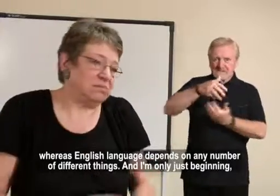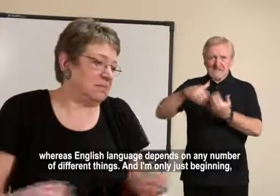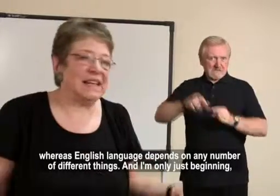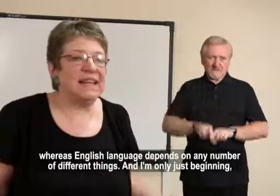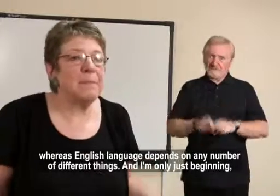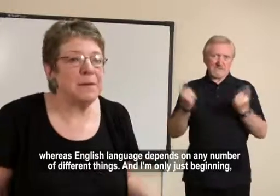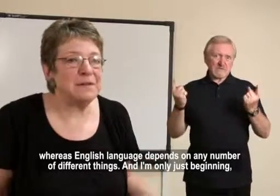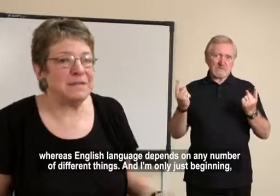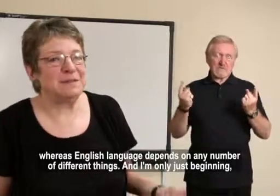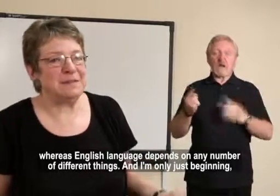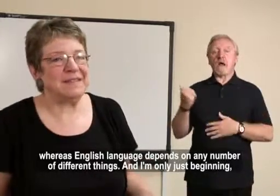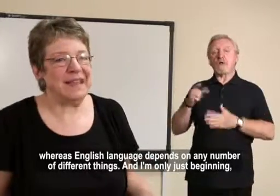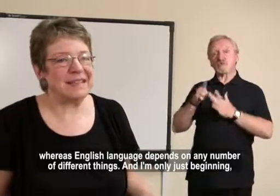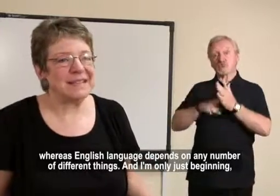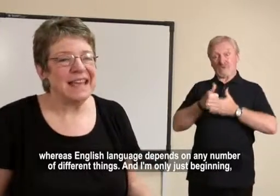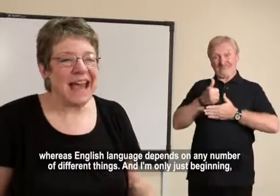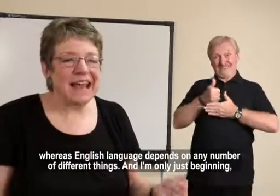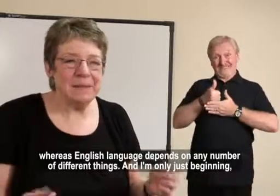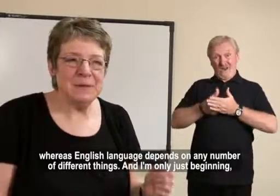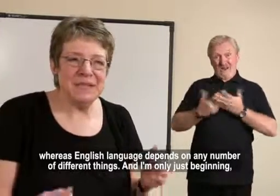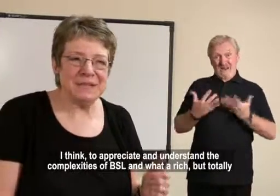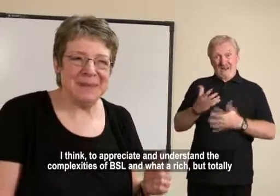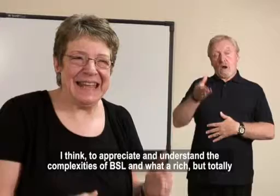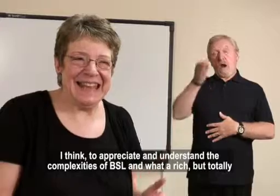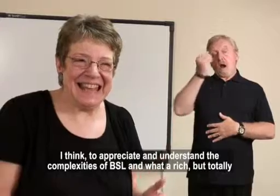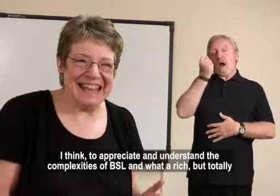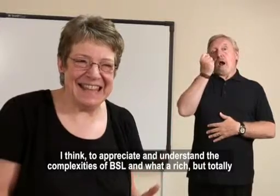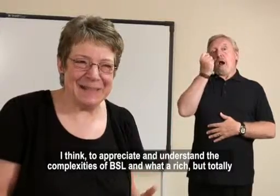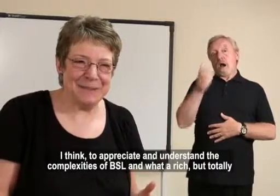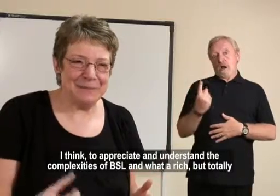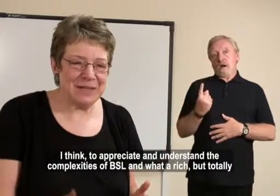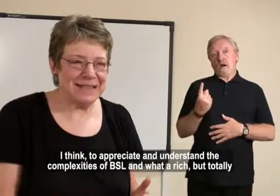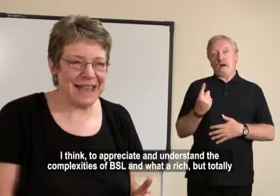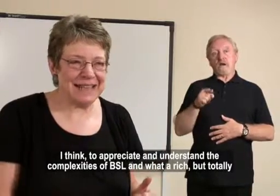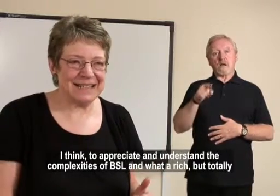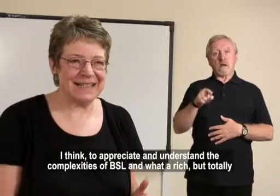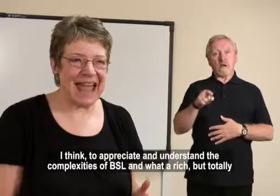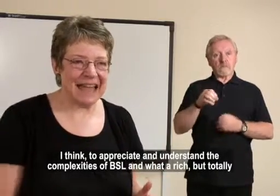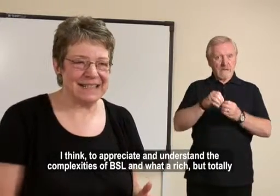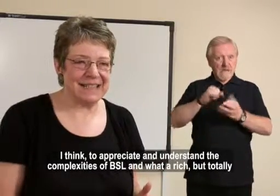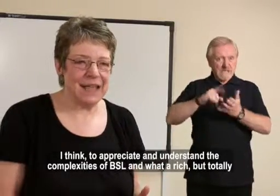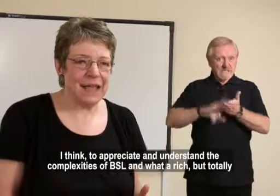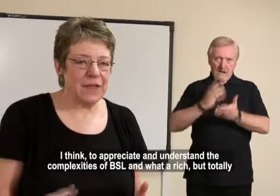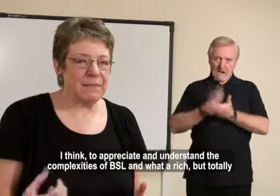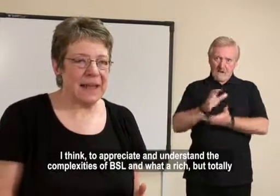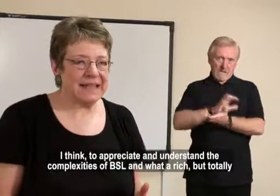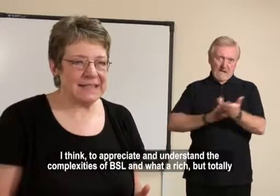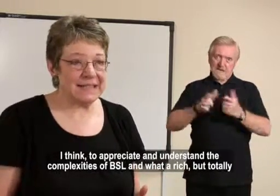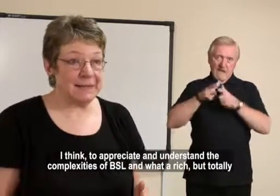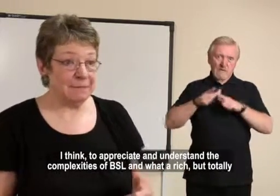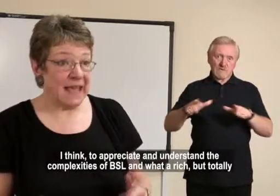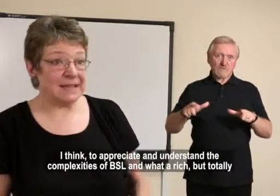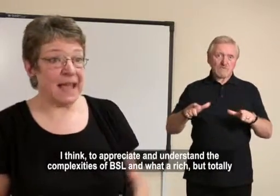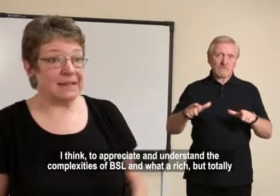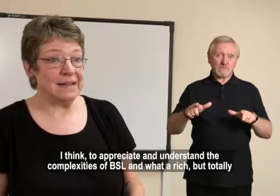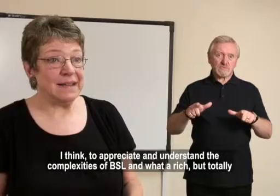on any number of different things. And I'm only just beginning, I think, to appreciate and understand the